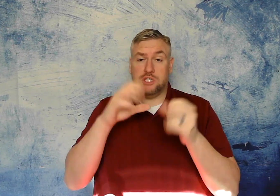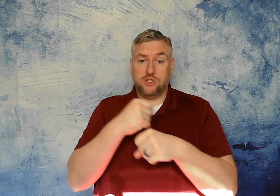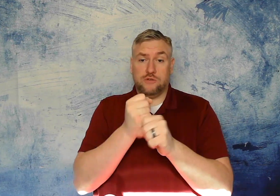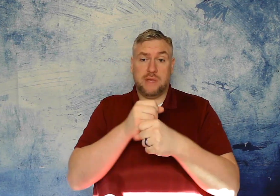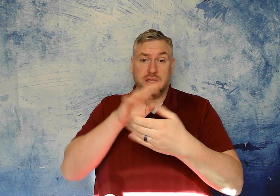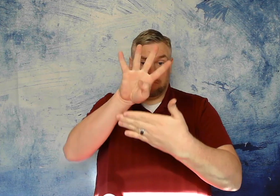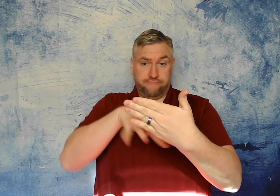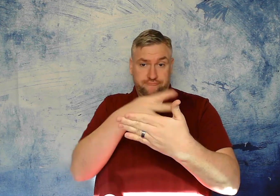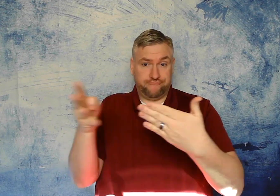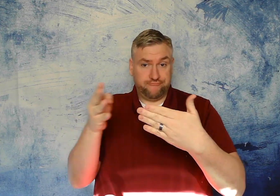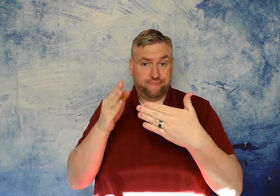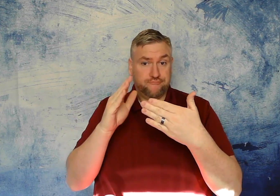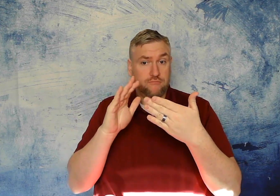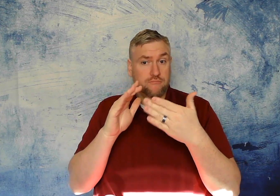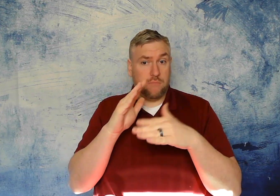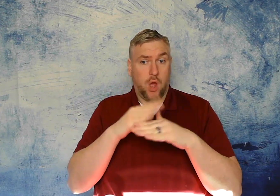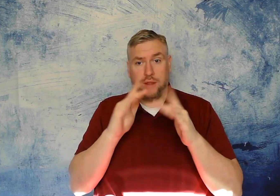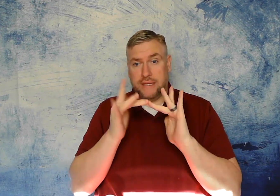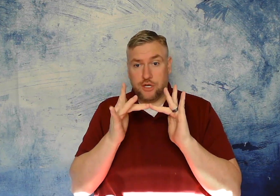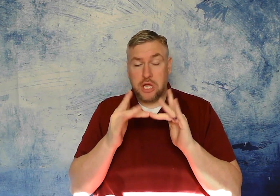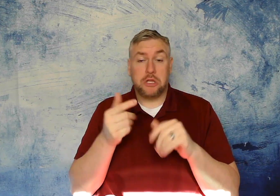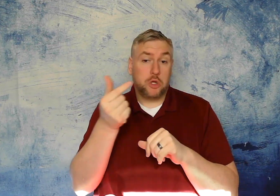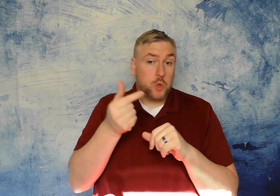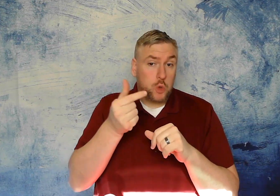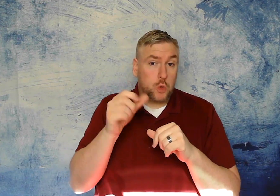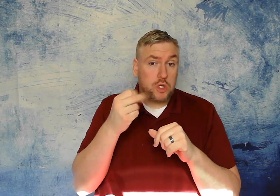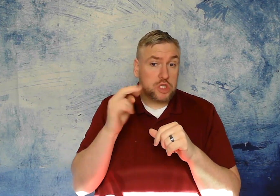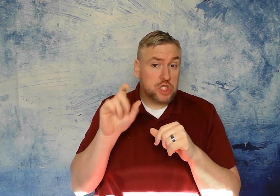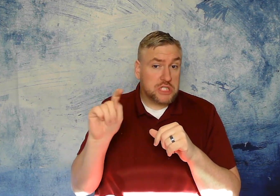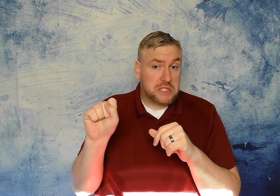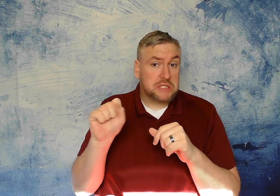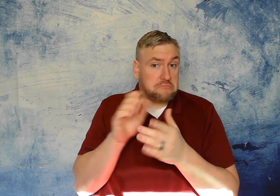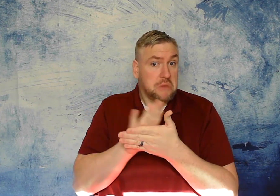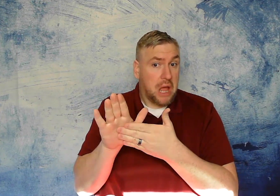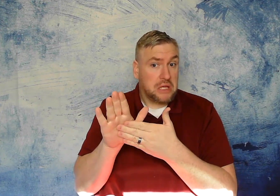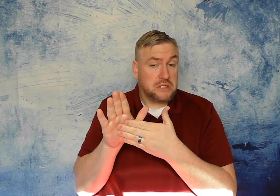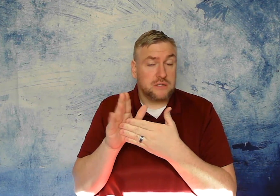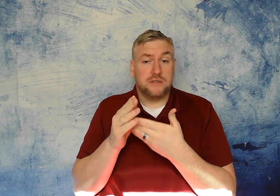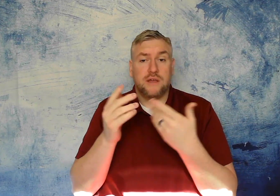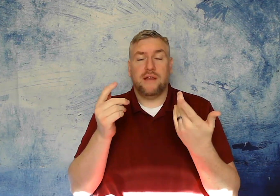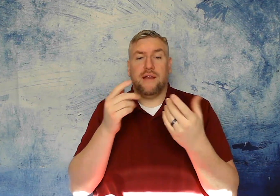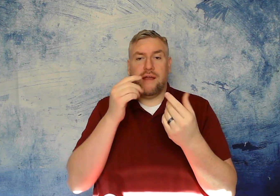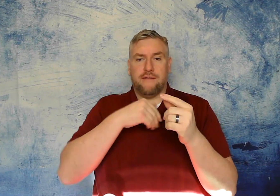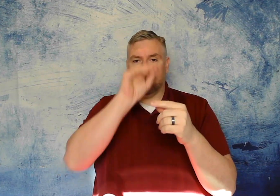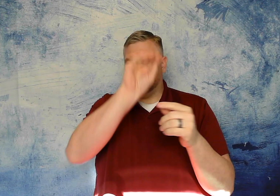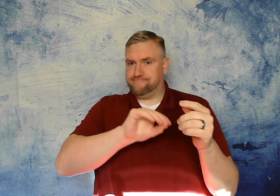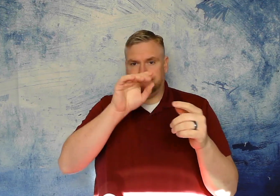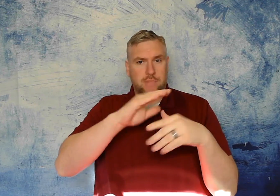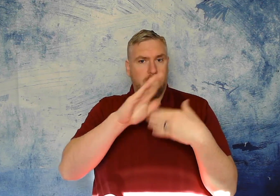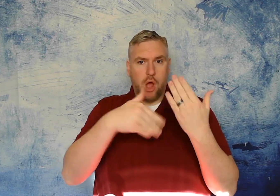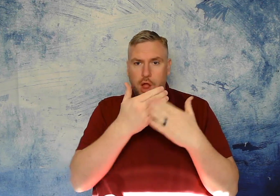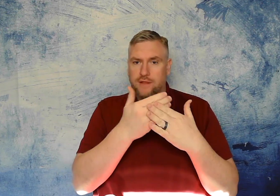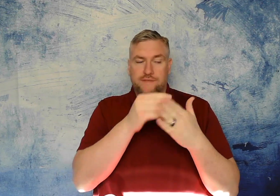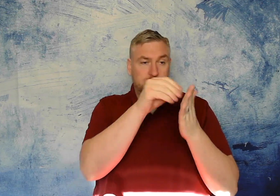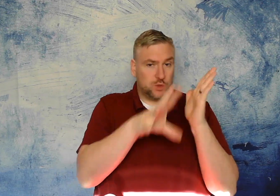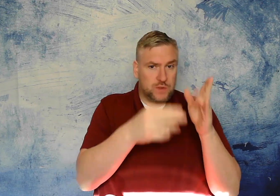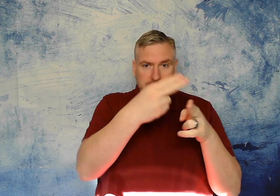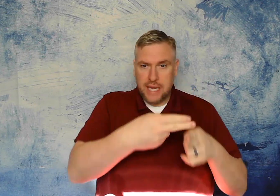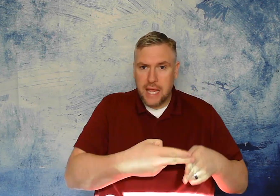I've seen where teachers make a spreadsheet on the internet, maybe use Google Sheets. That's pretty nice. And just kind of put all